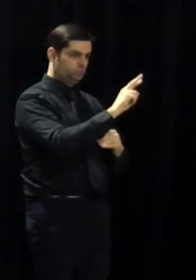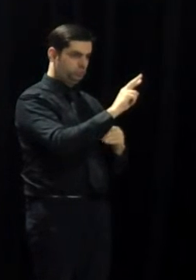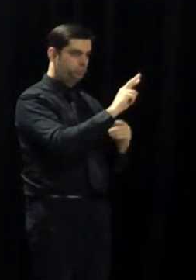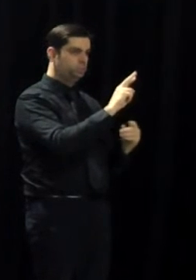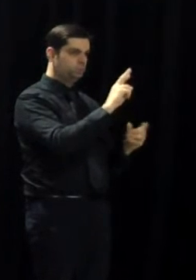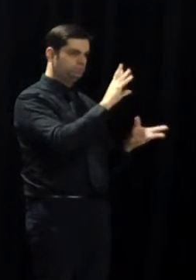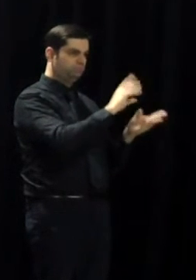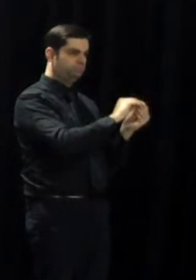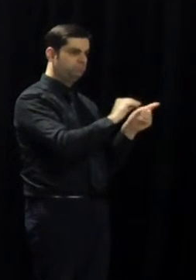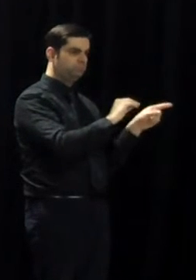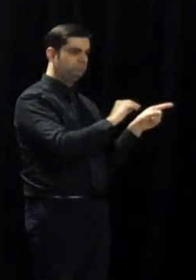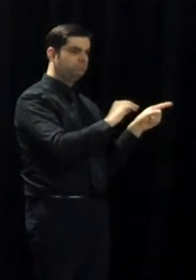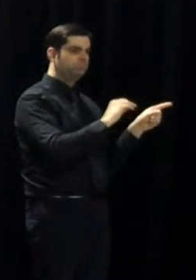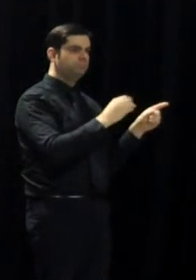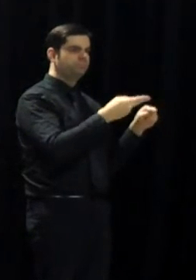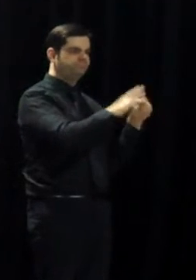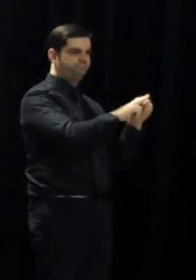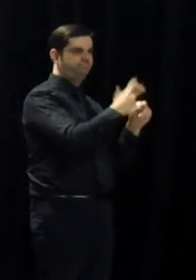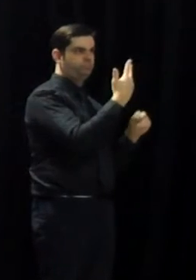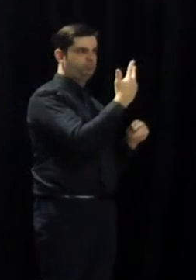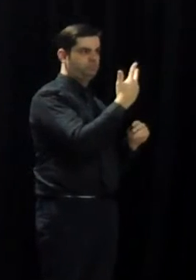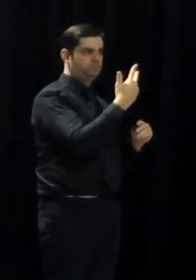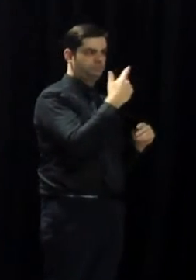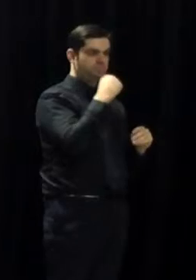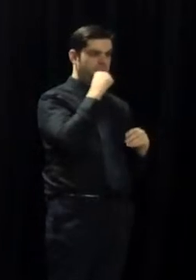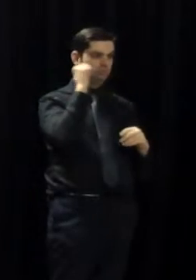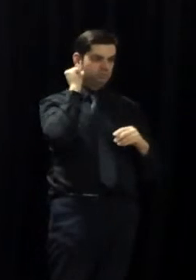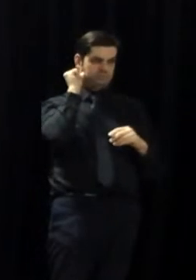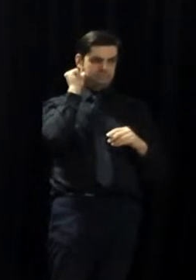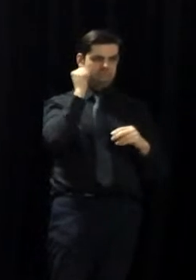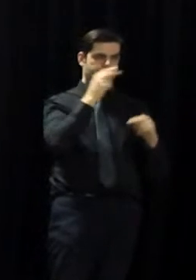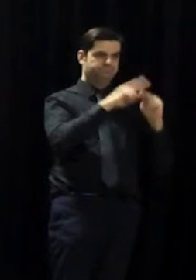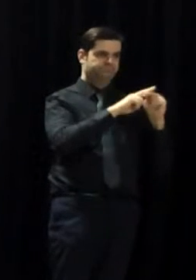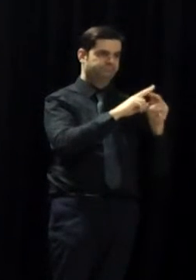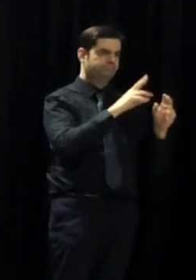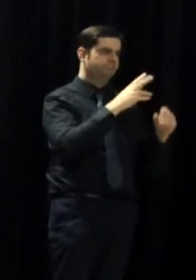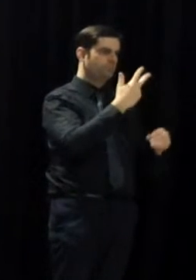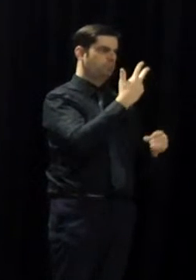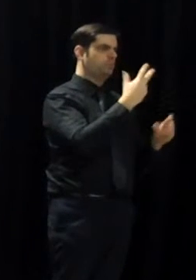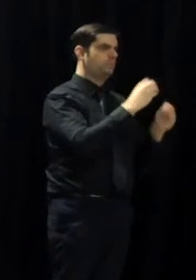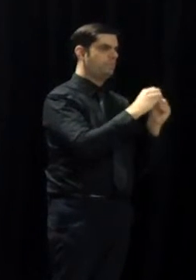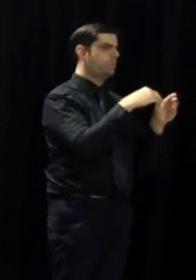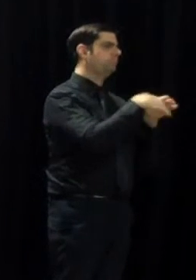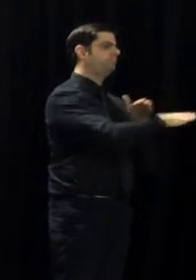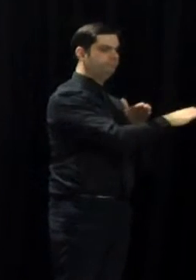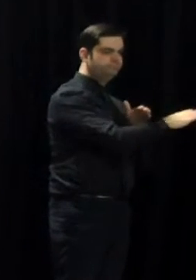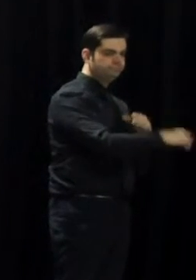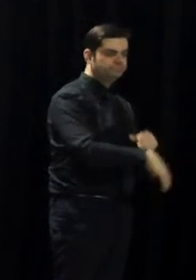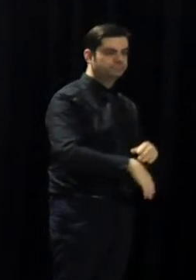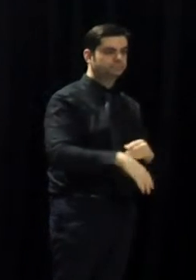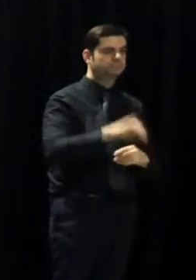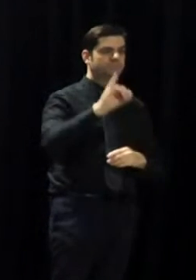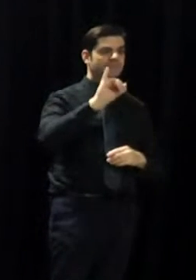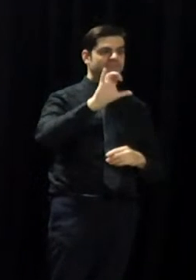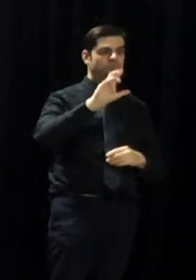up 1 from yesterday. Our overall hospital numbers have essentially been flat. We've seen